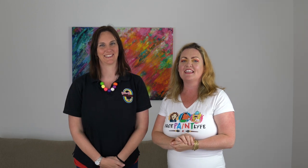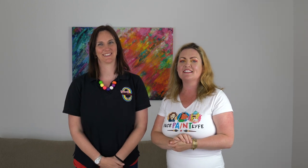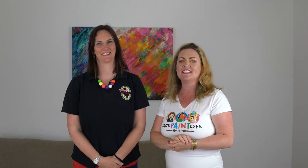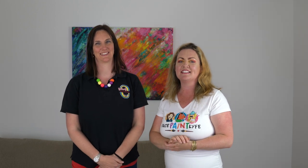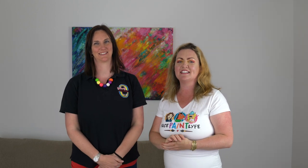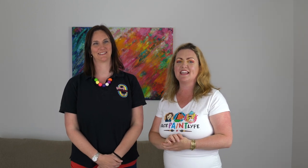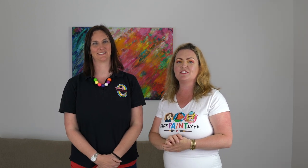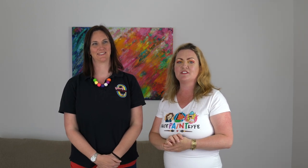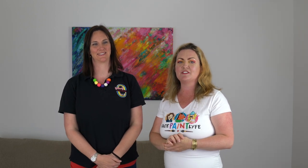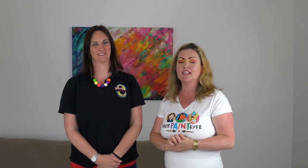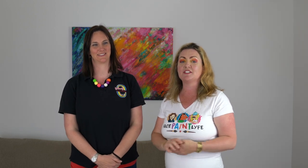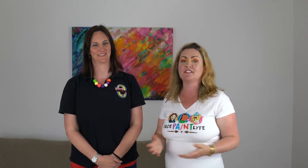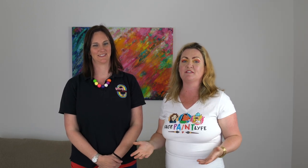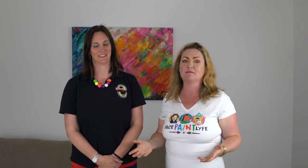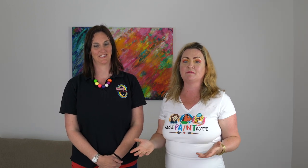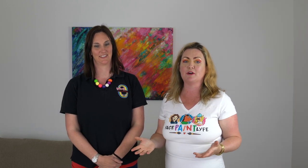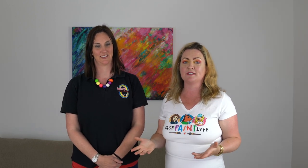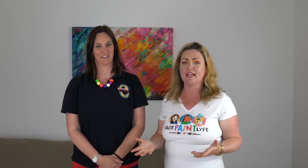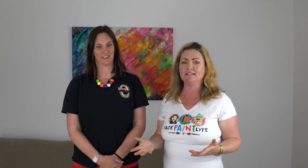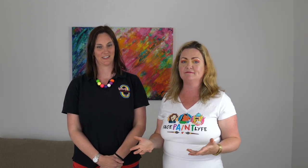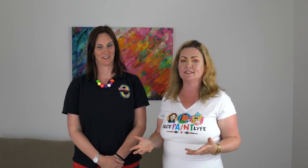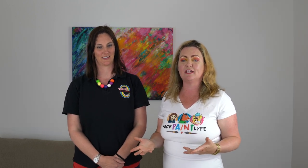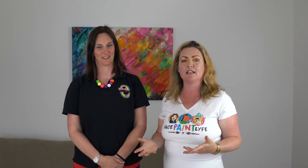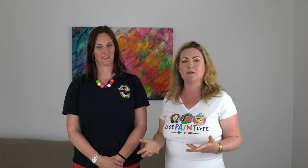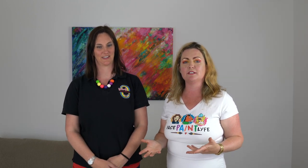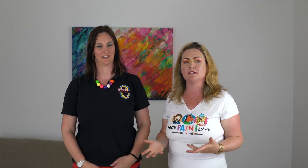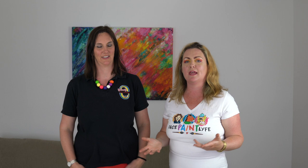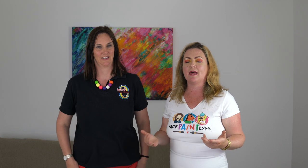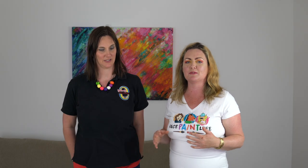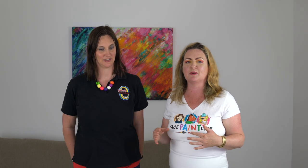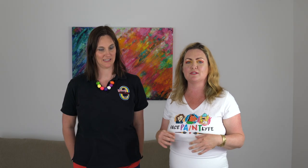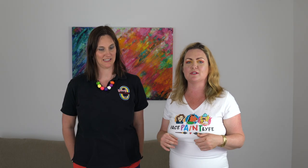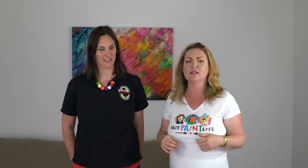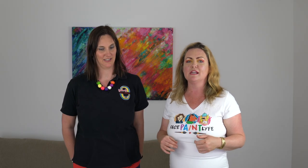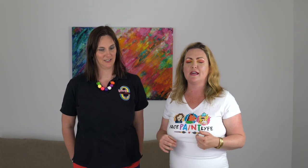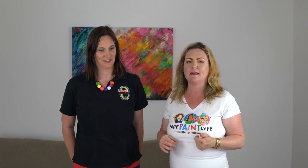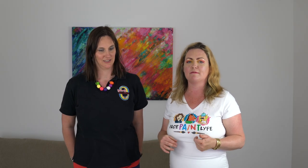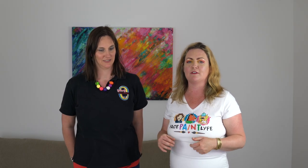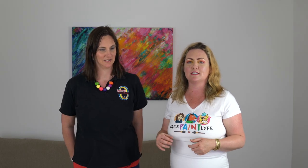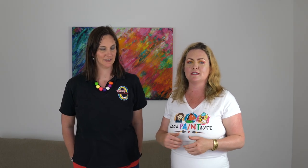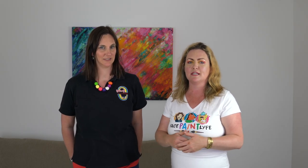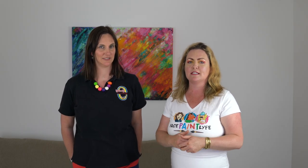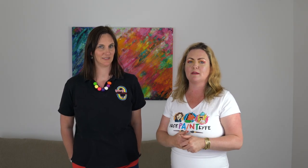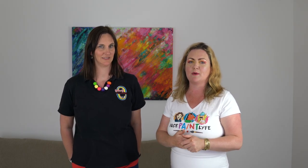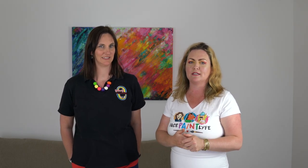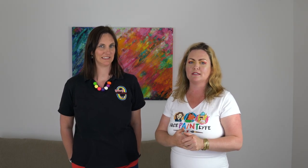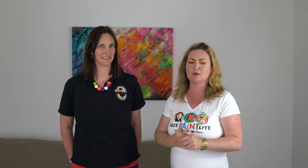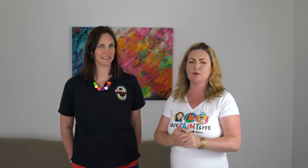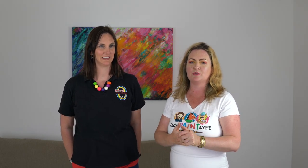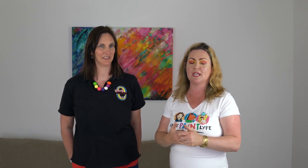Kel's here today to teach us some Auslan, sign language. I was going to find someone who